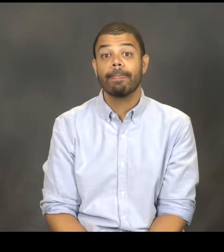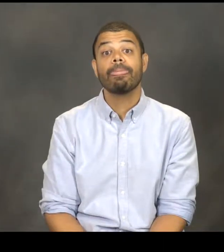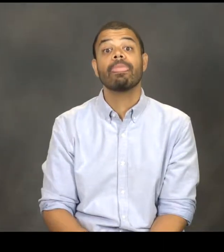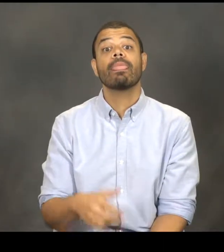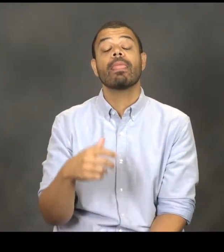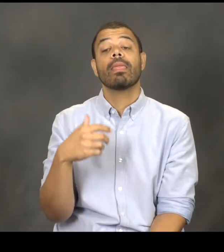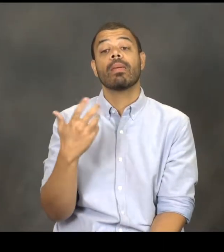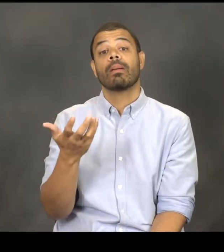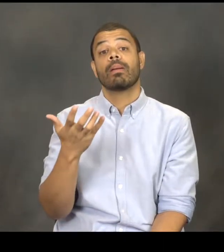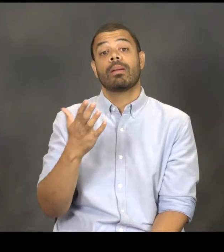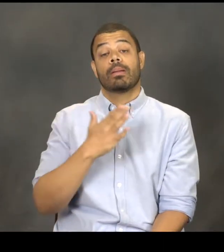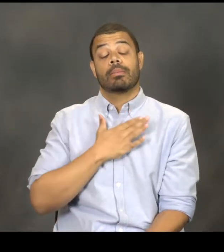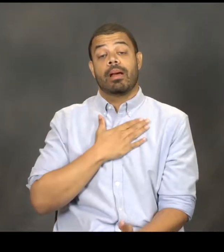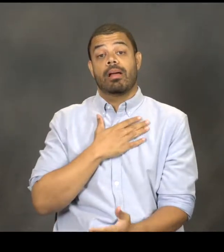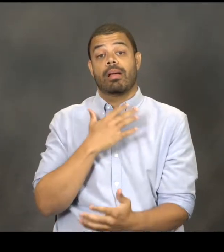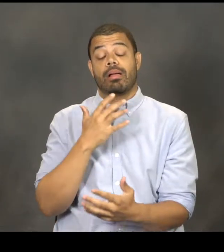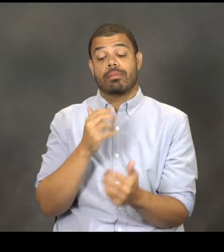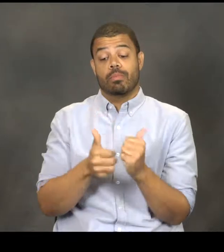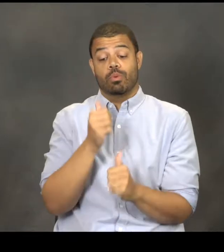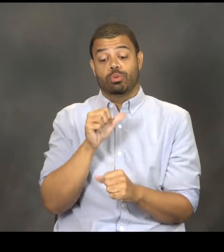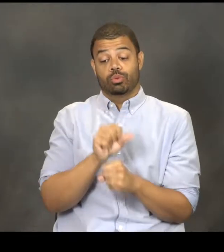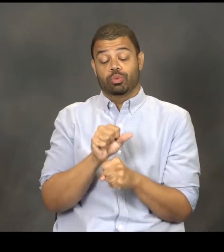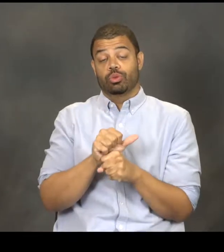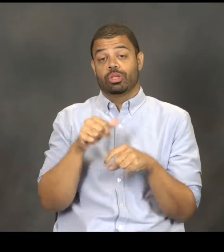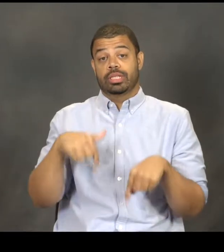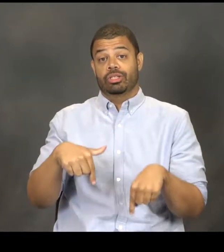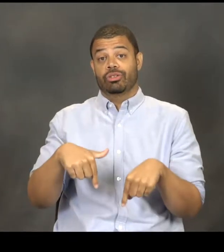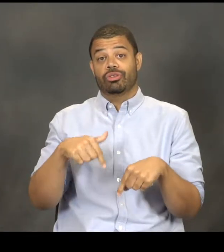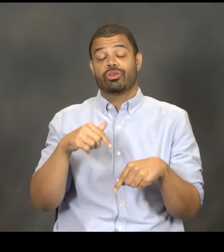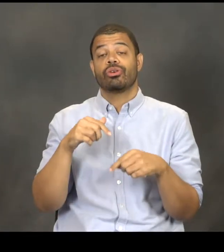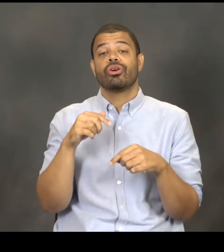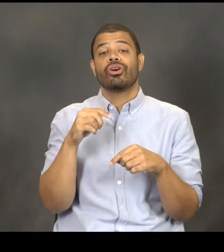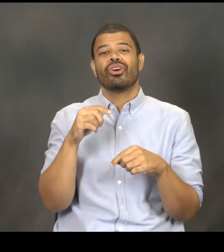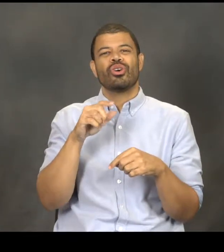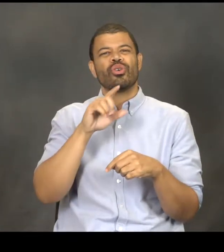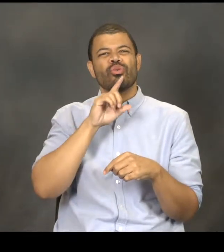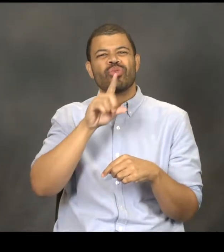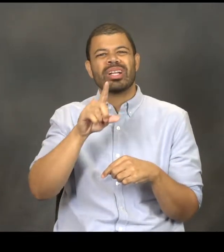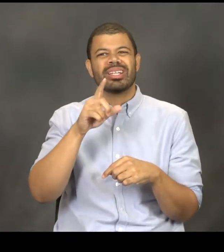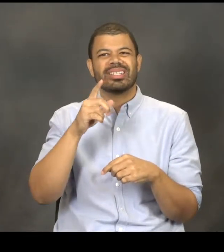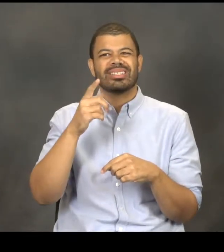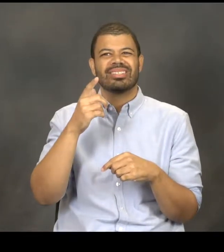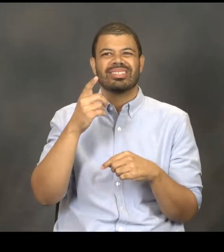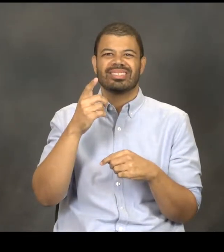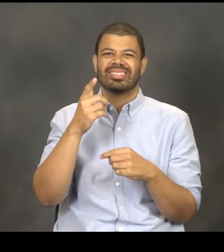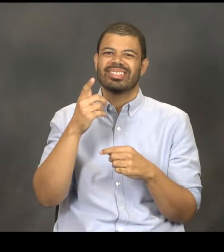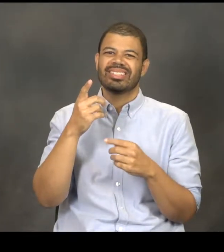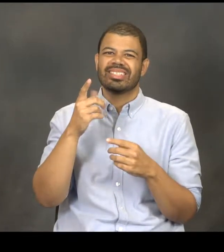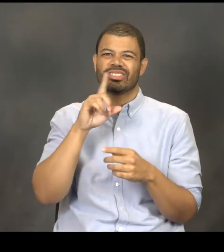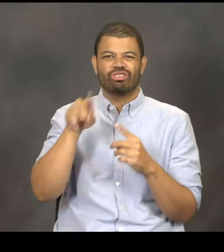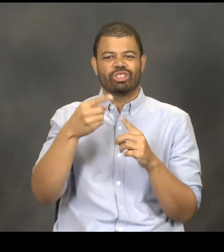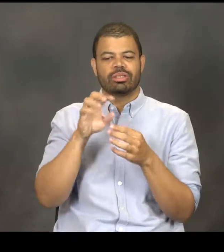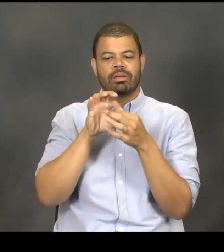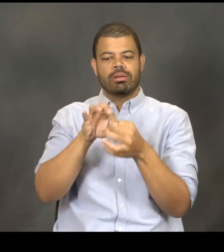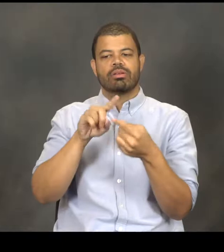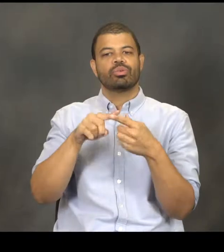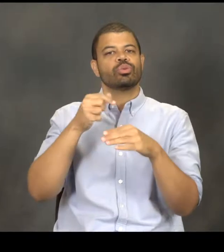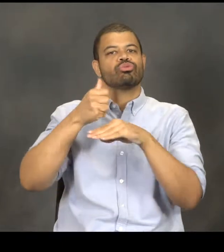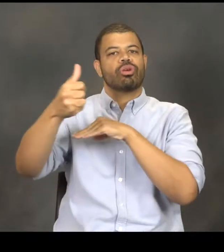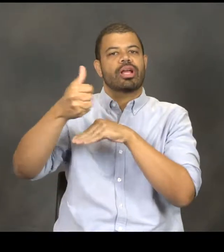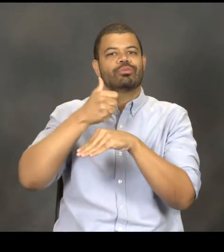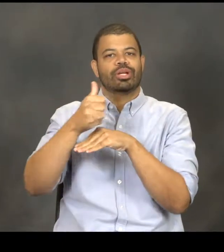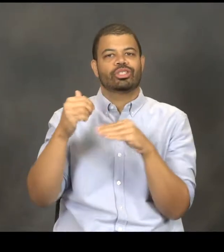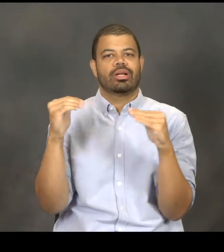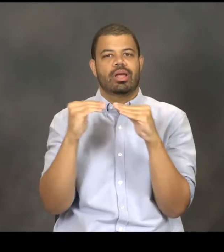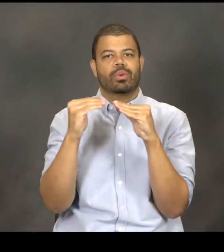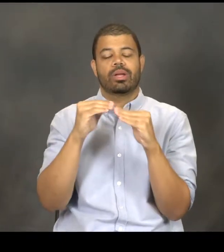So my primary work here at Community Action, it really fell under like a pretty broad spectrum of just transportation equity.